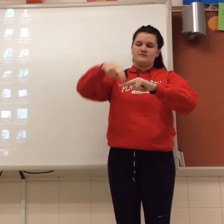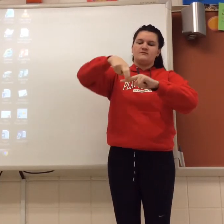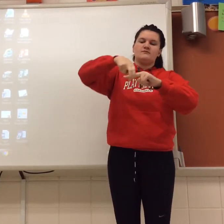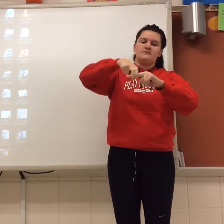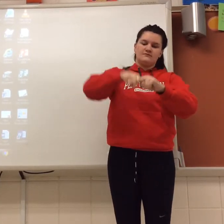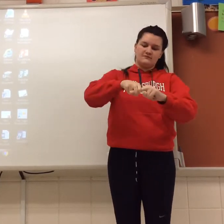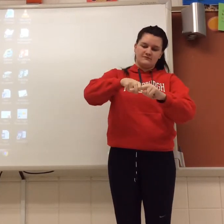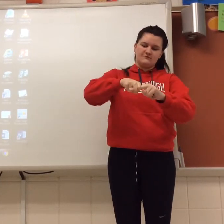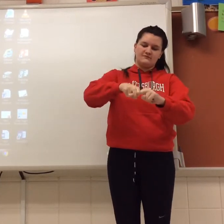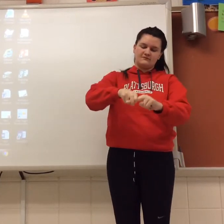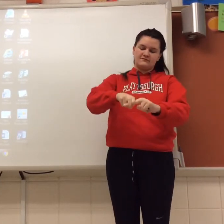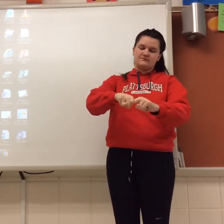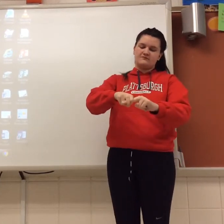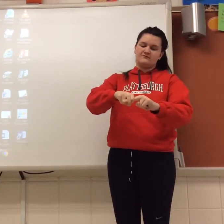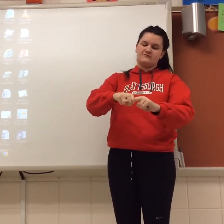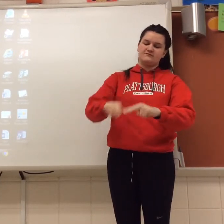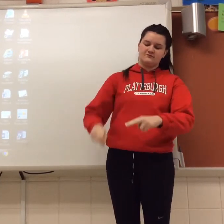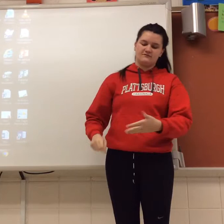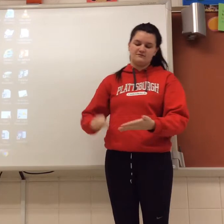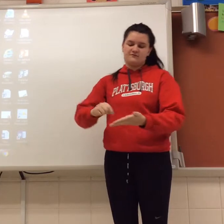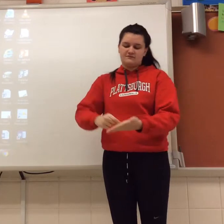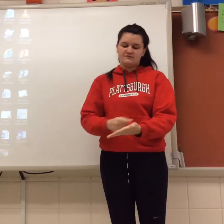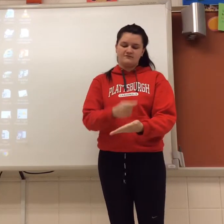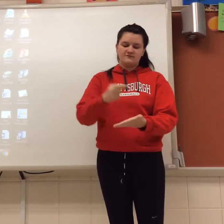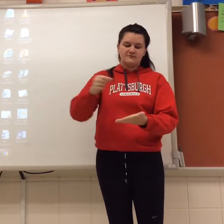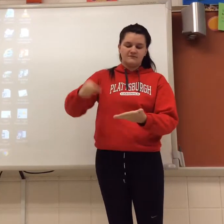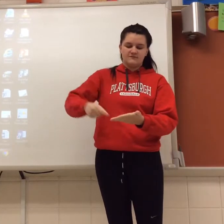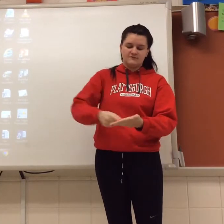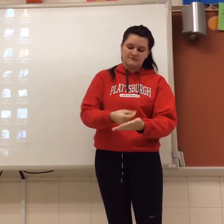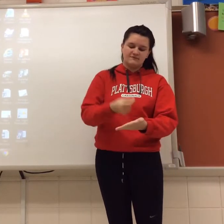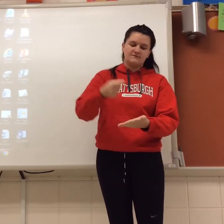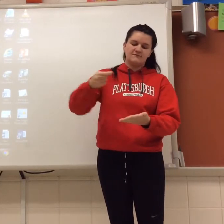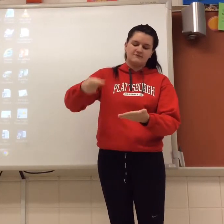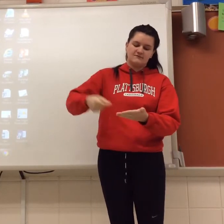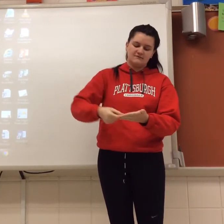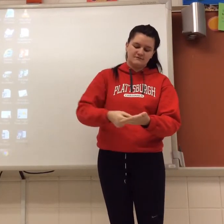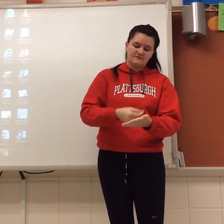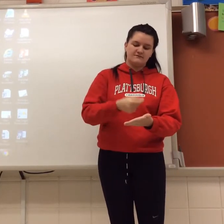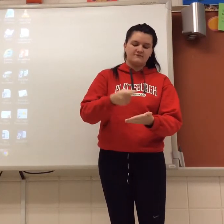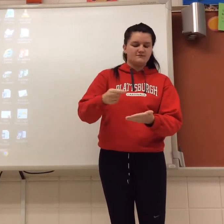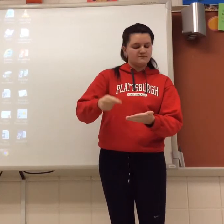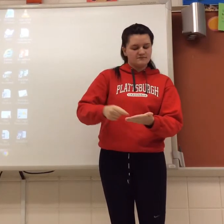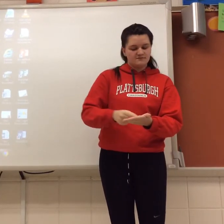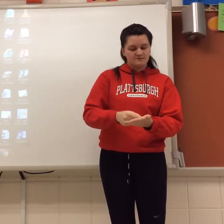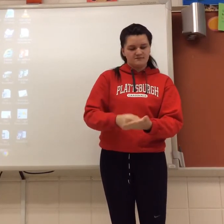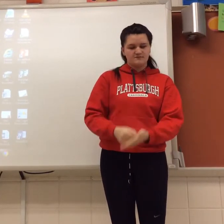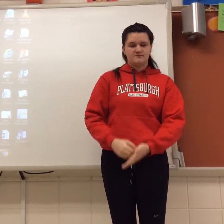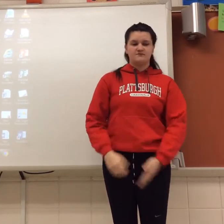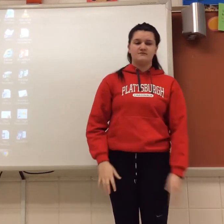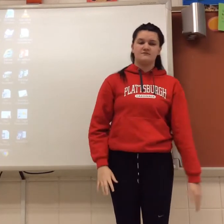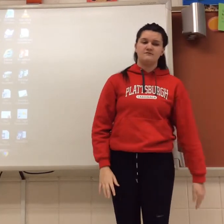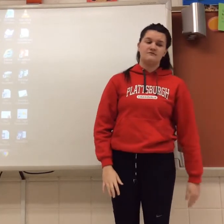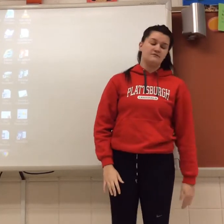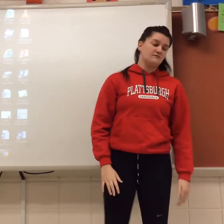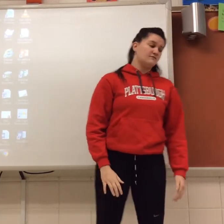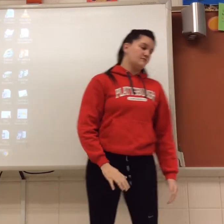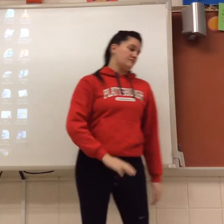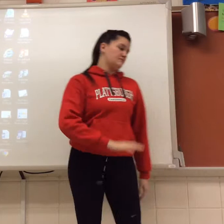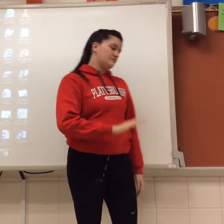Lisa sat down with Corduroy on her lap and began to sew a button on his overalls.